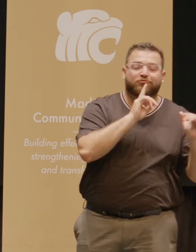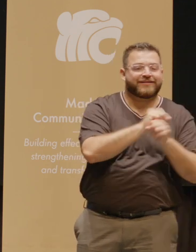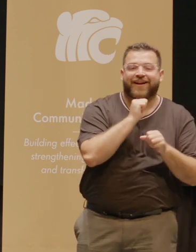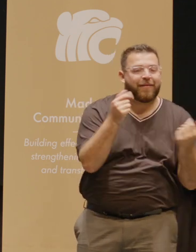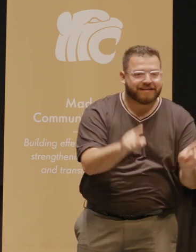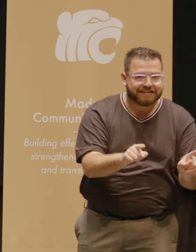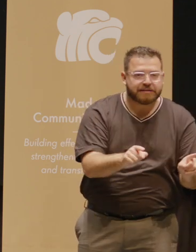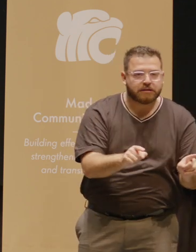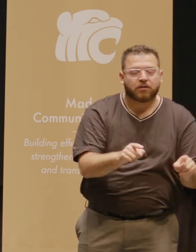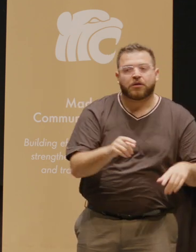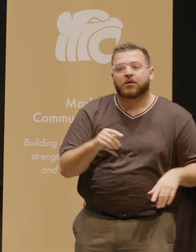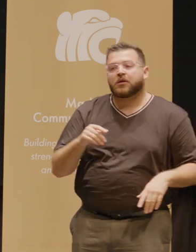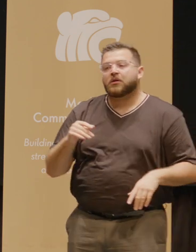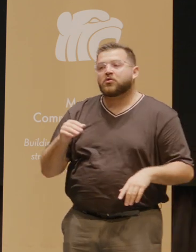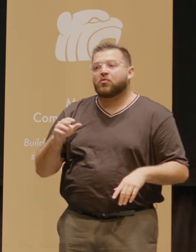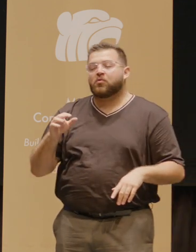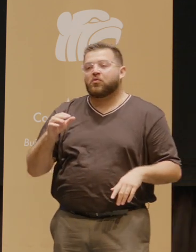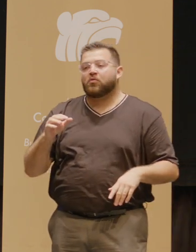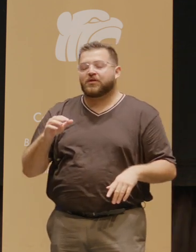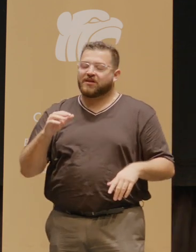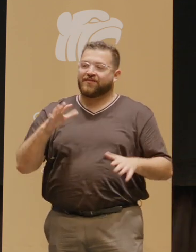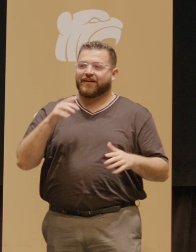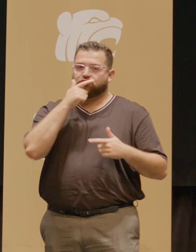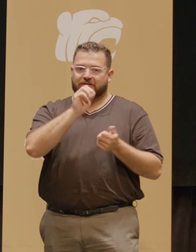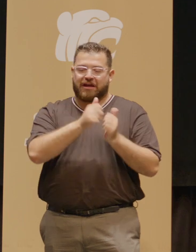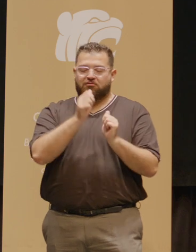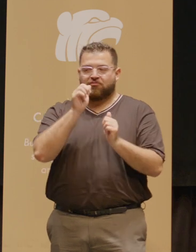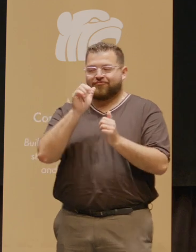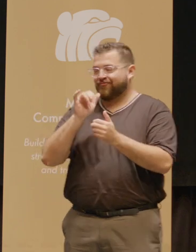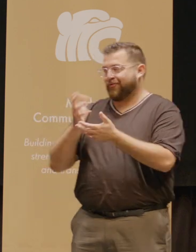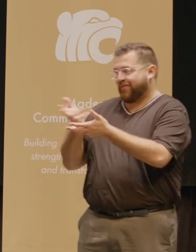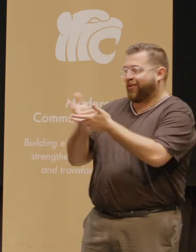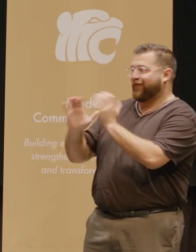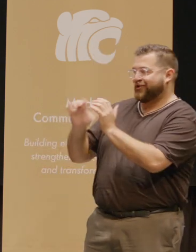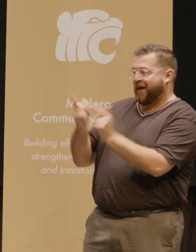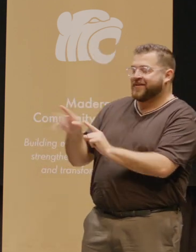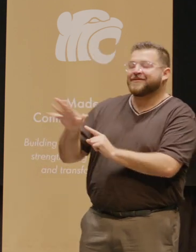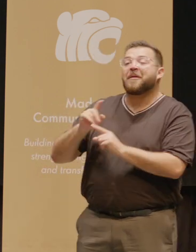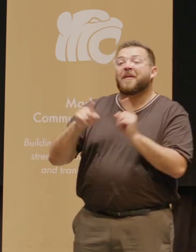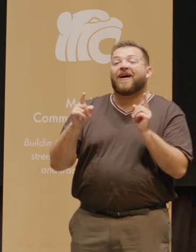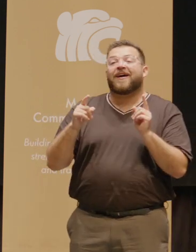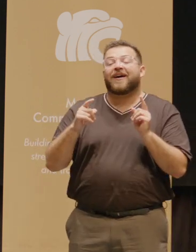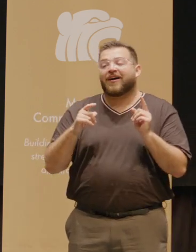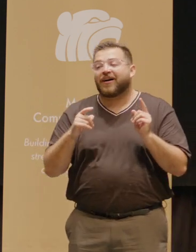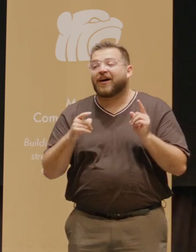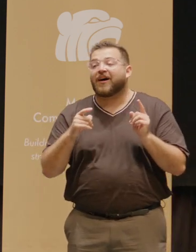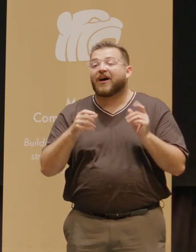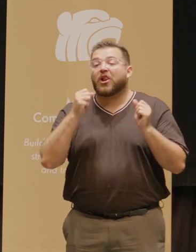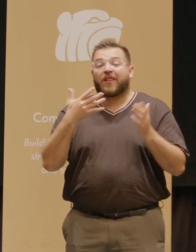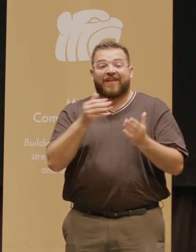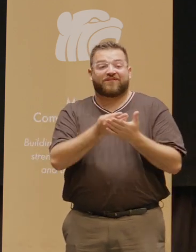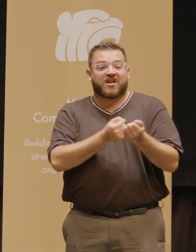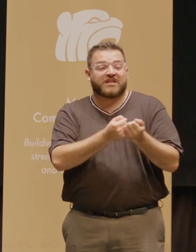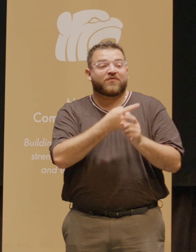we think. So it's always helpful to have that two-way conversation. But a good portion of the funds actually come out through the Health and Human